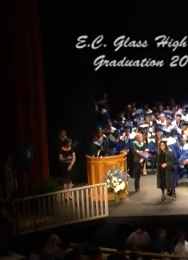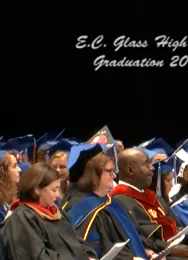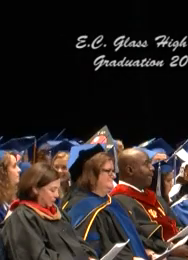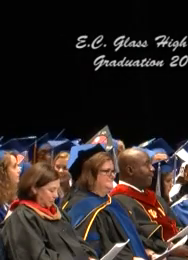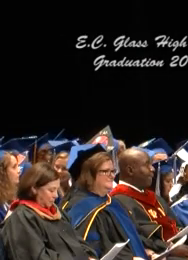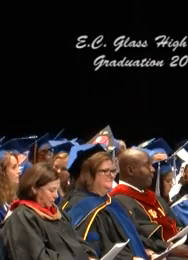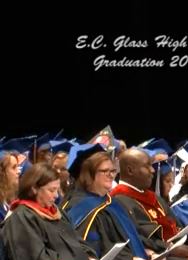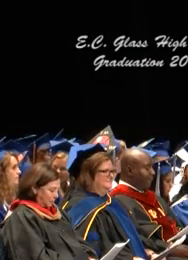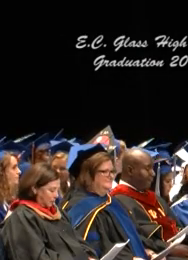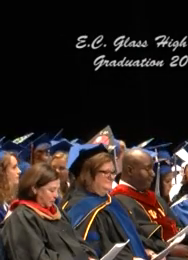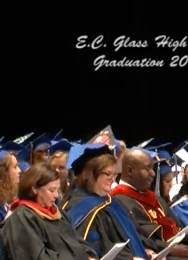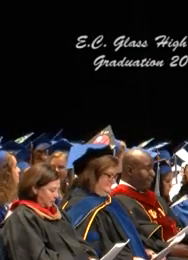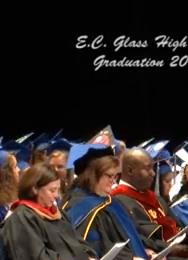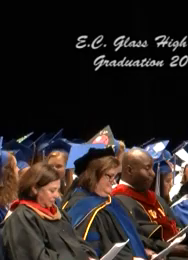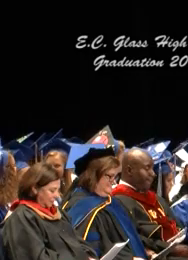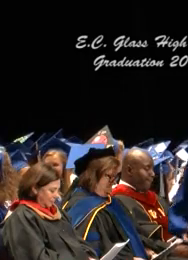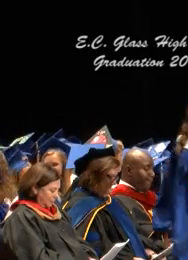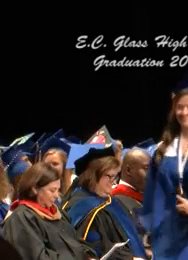Anna Marie Rangwin.